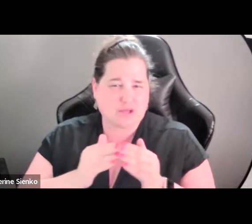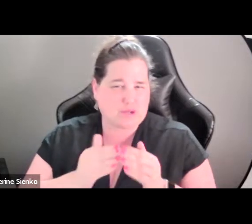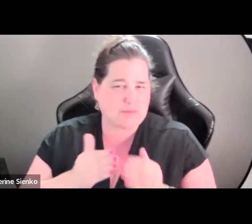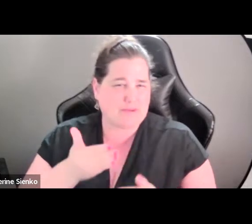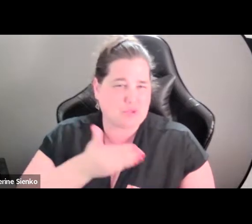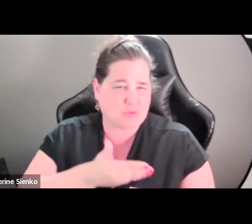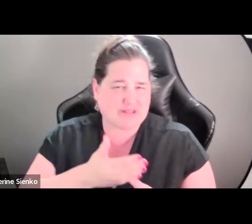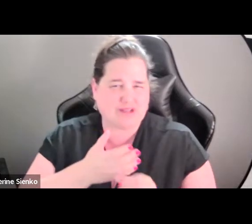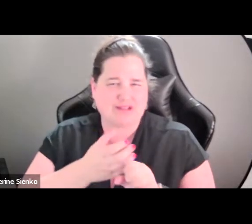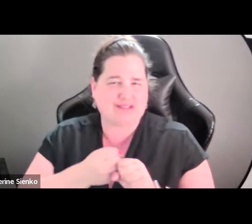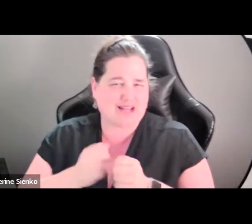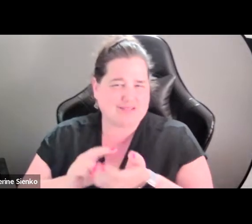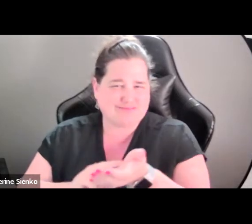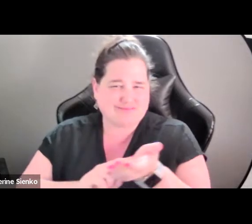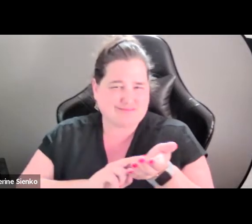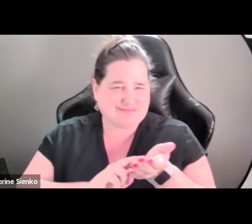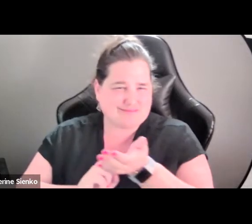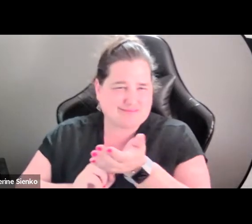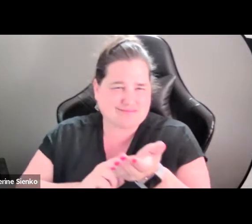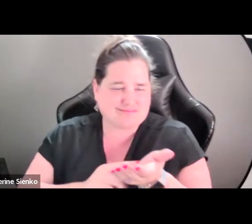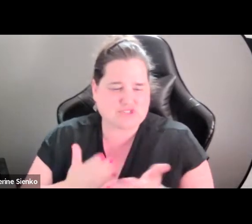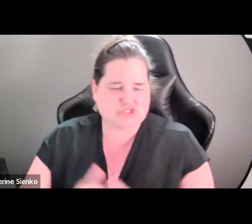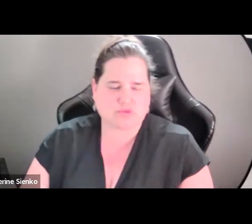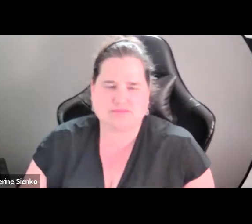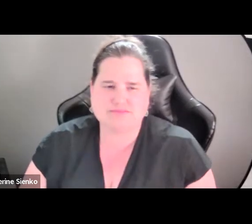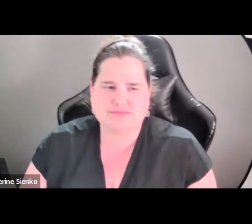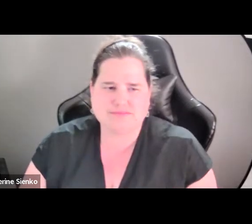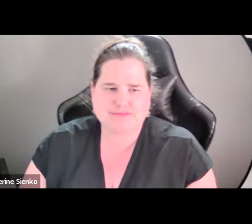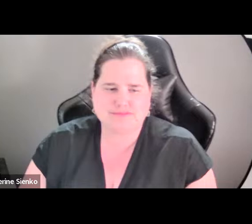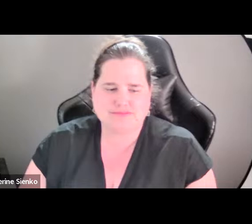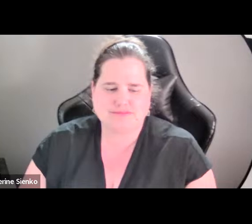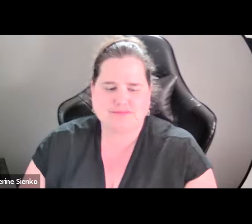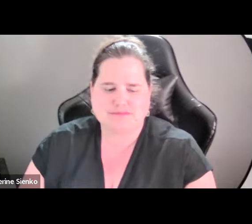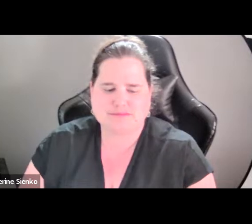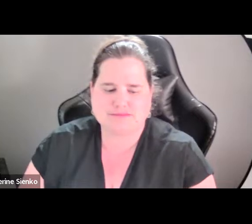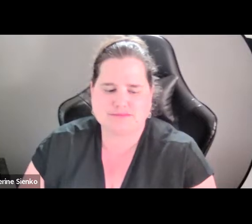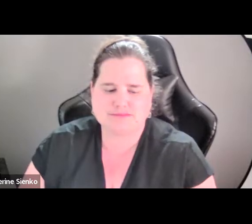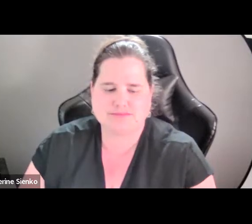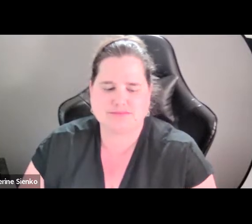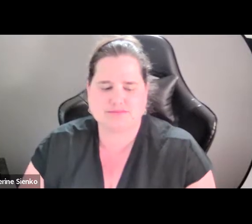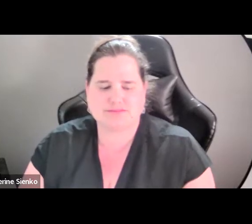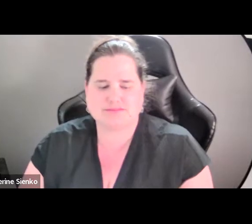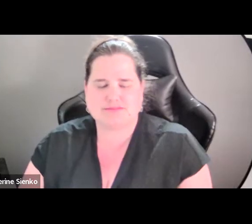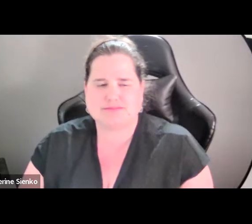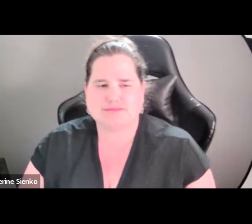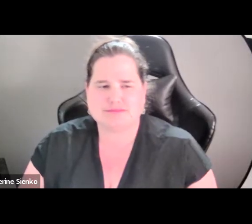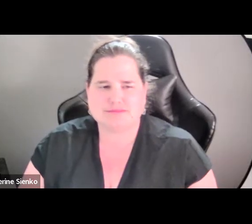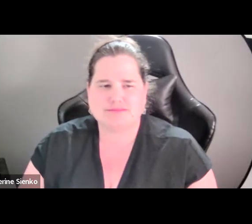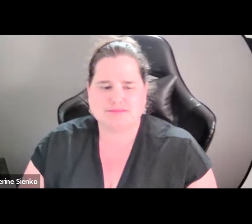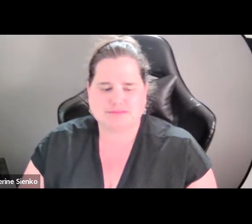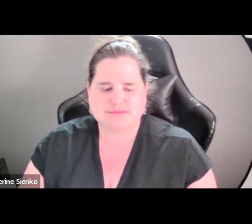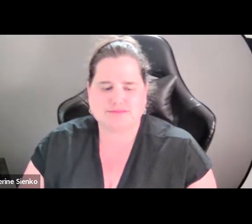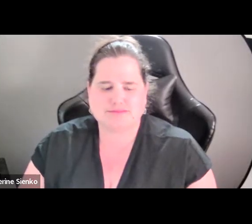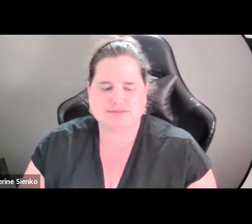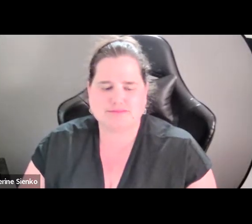Yuma. How can we get word from the community? How can we go there to hear their